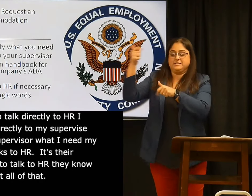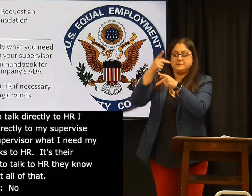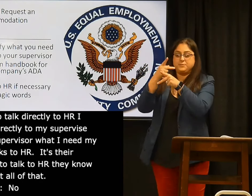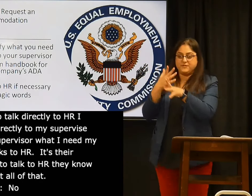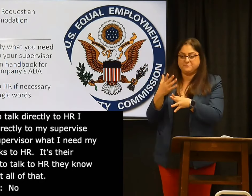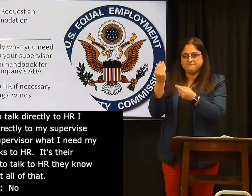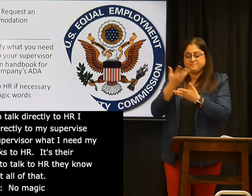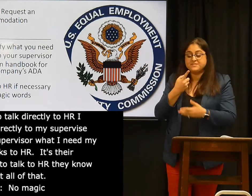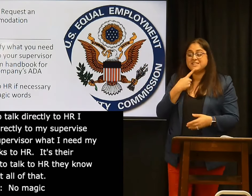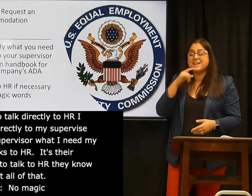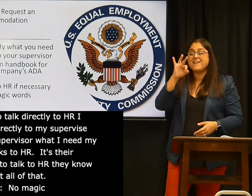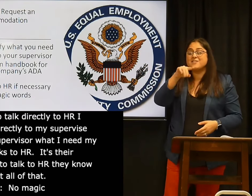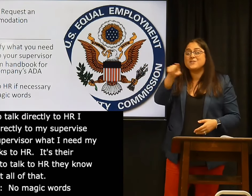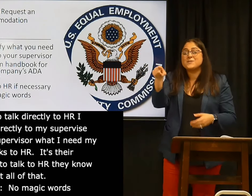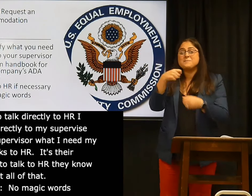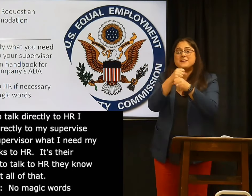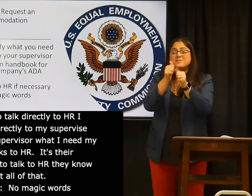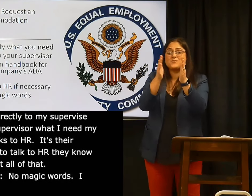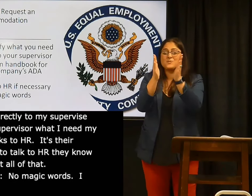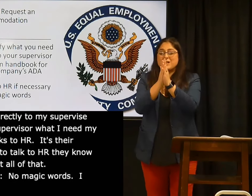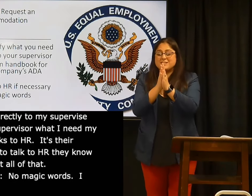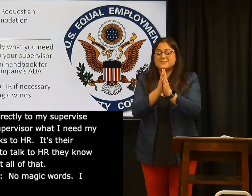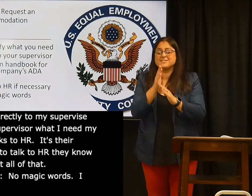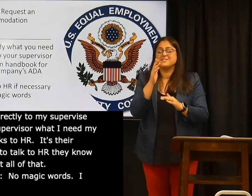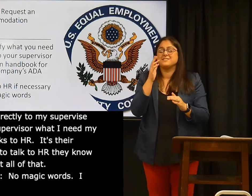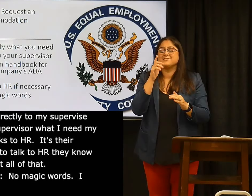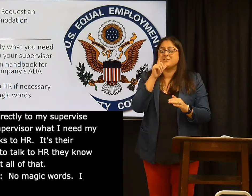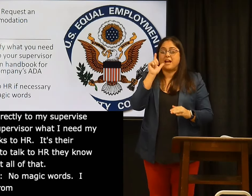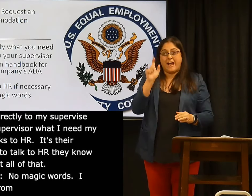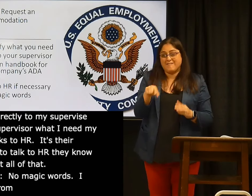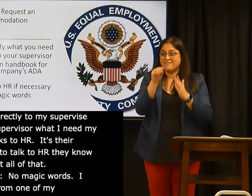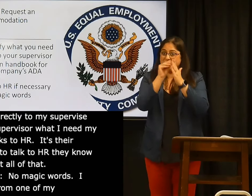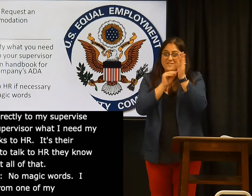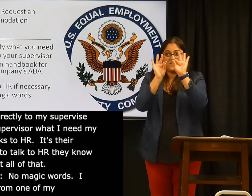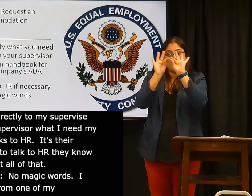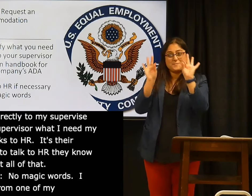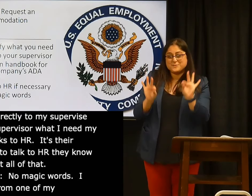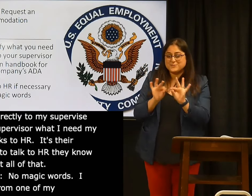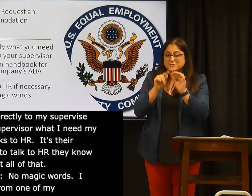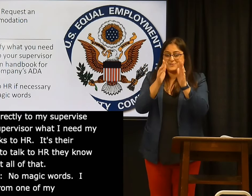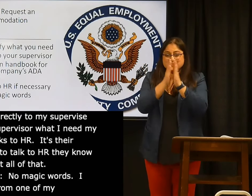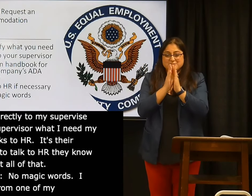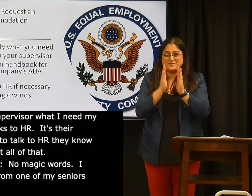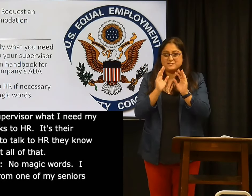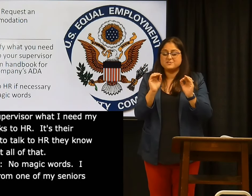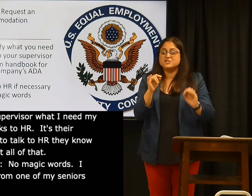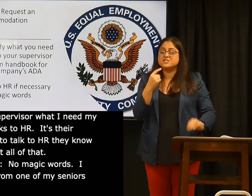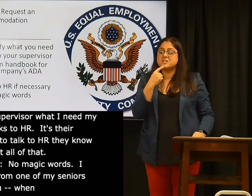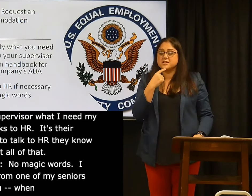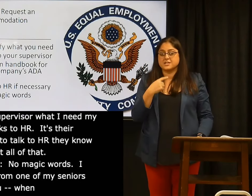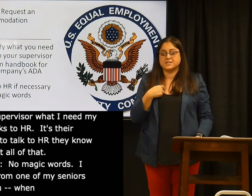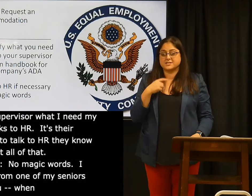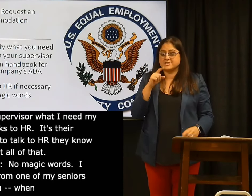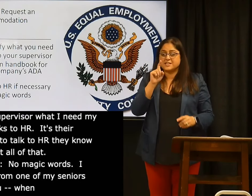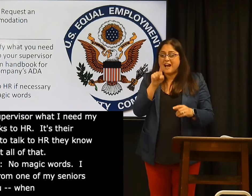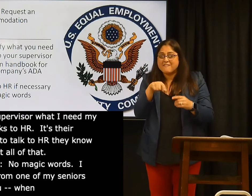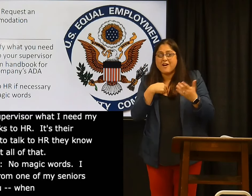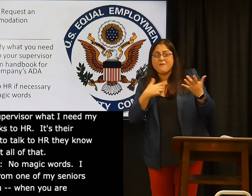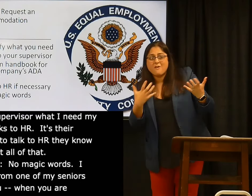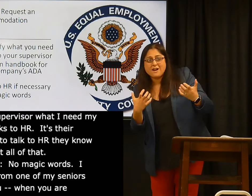So I just learned from one of my seniors is that when you are requesting an